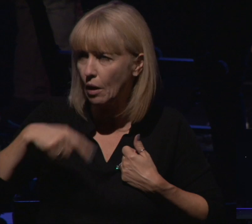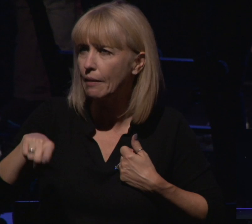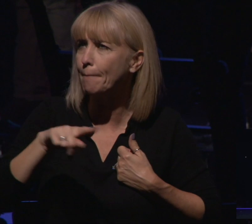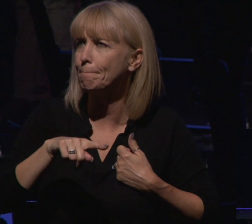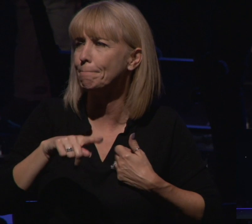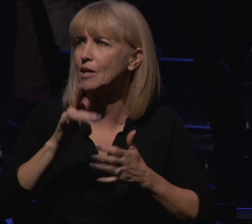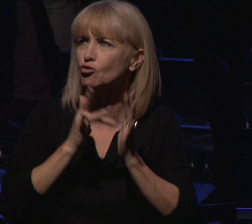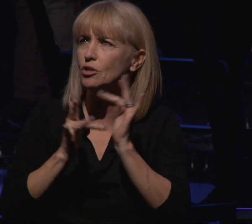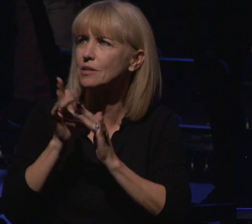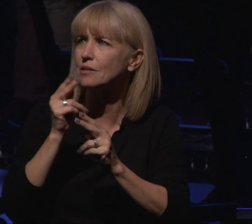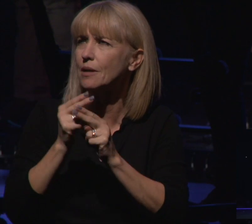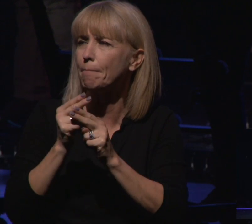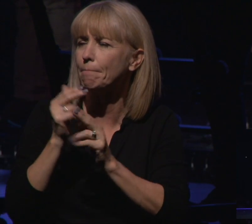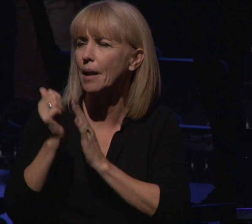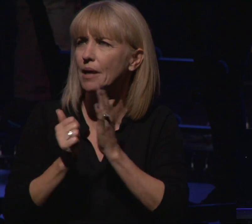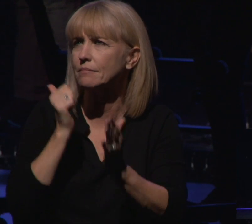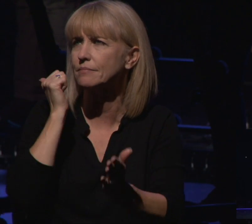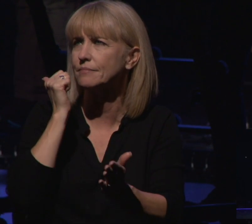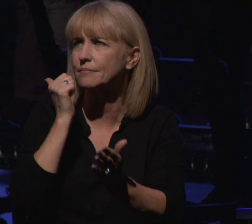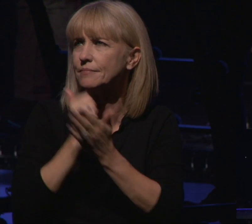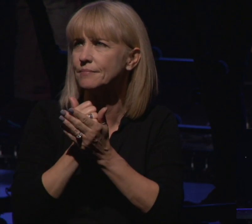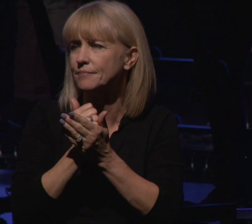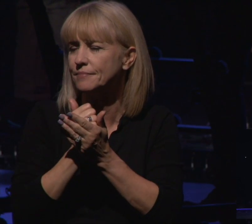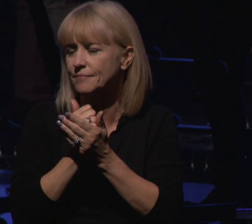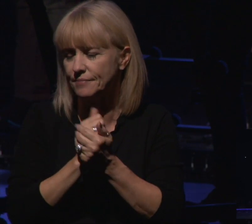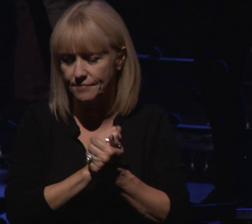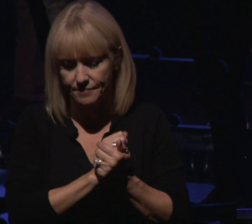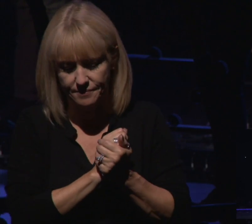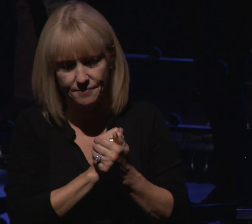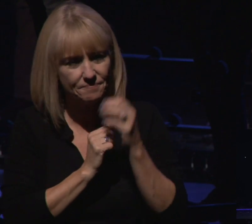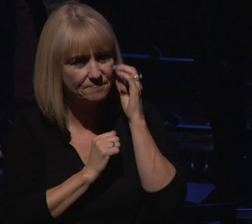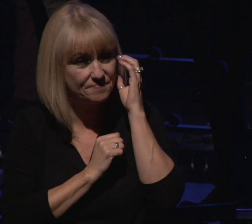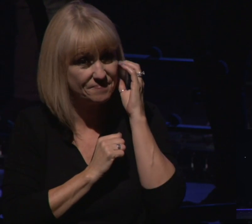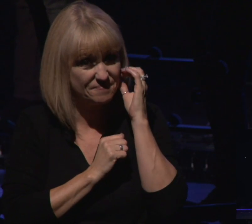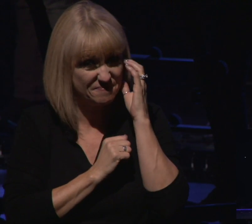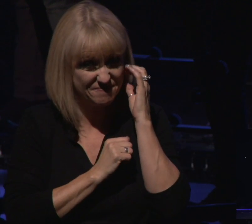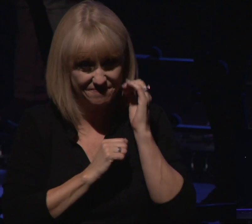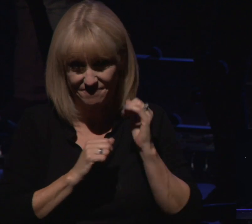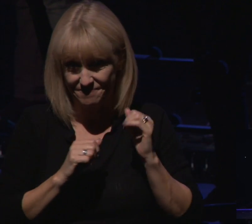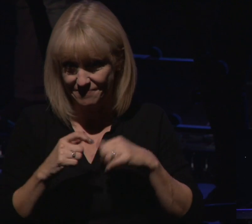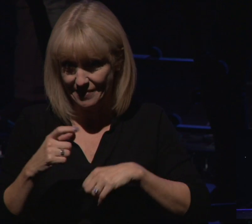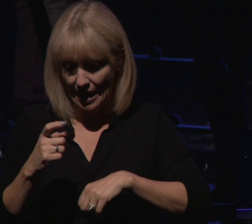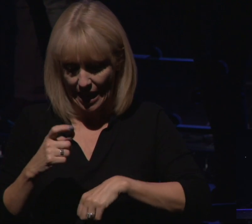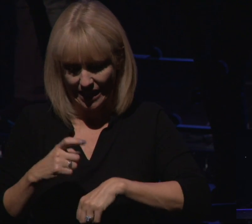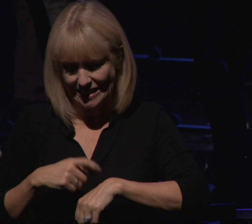those around us as you've called us to. In Jesus I pray. Amen.